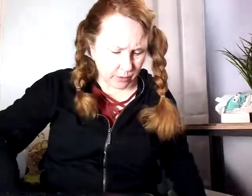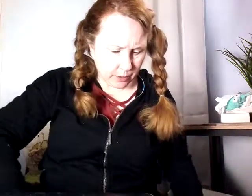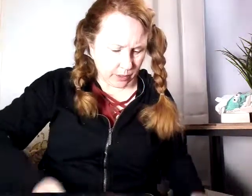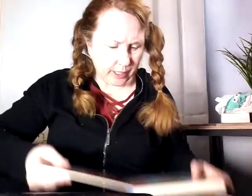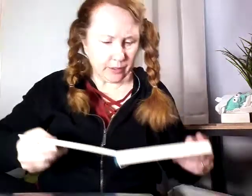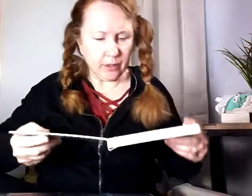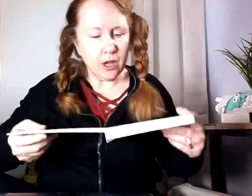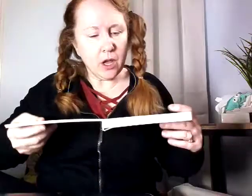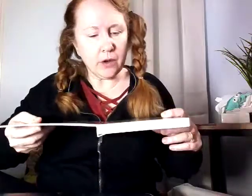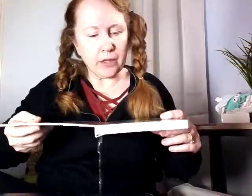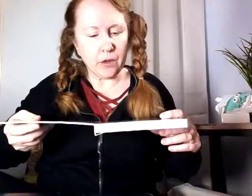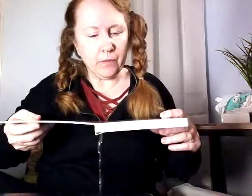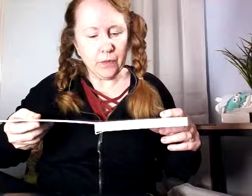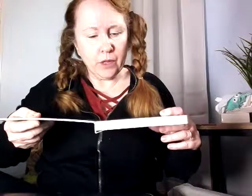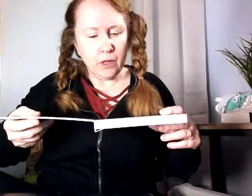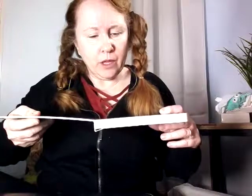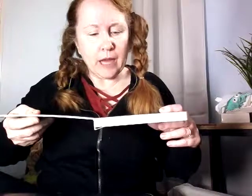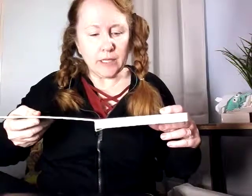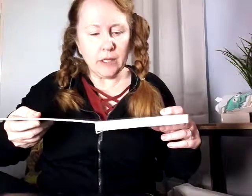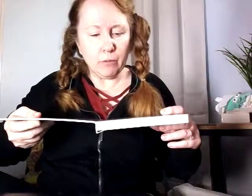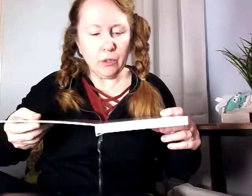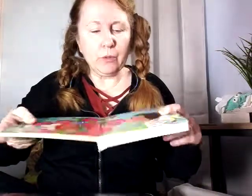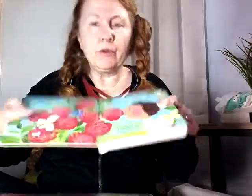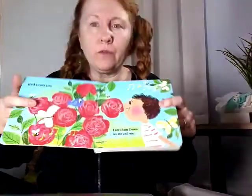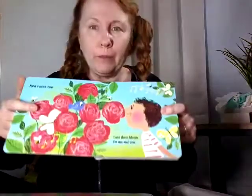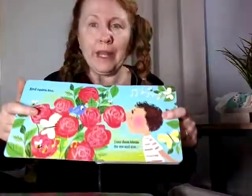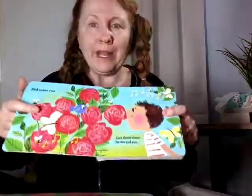word and in there. Okay, so I see them bloom for me and you.